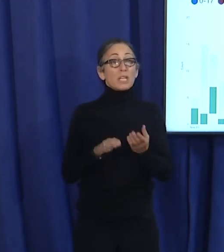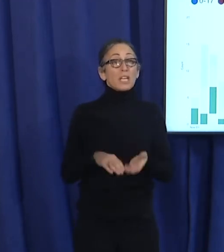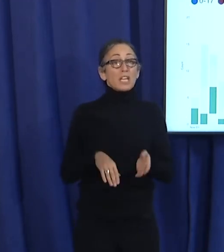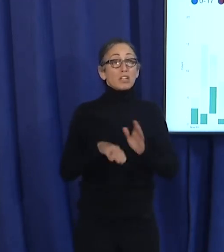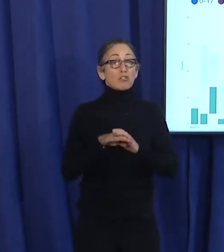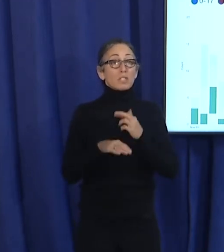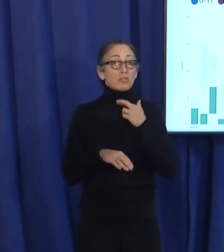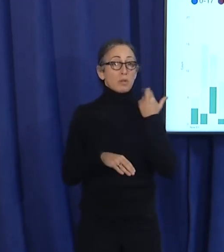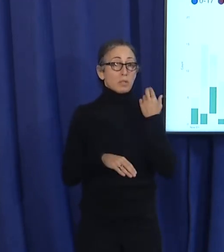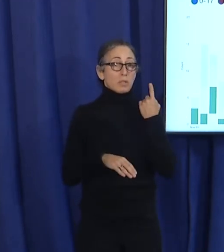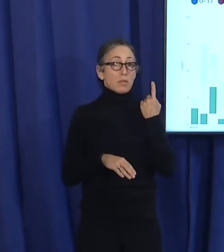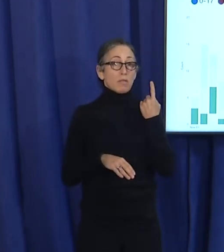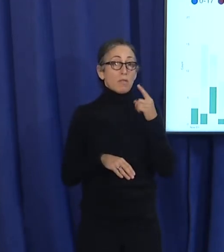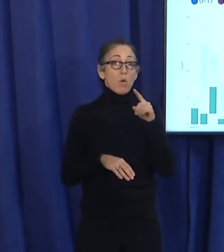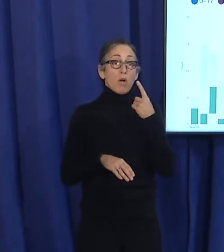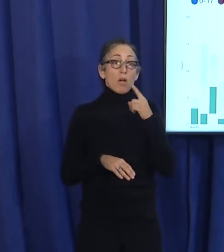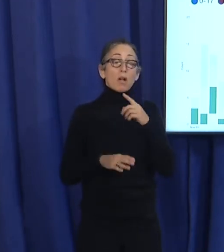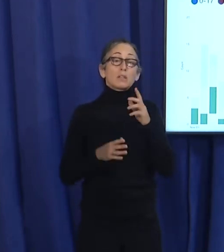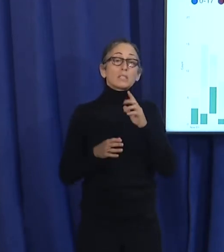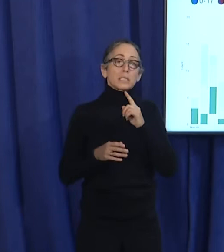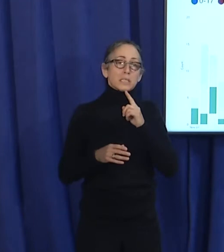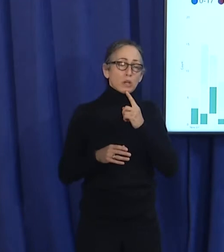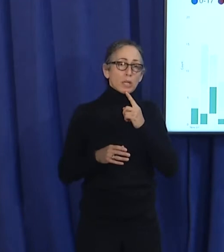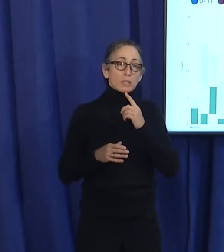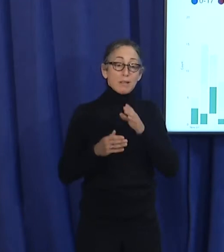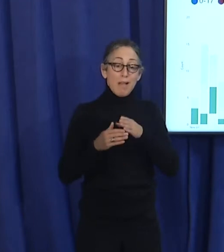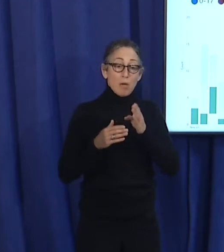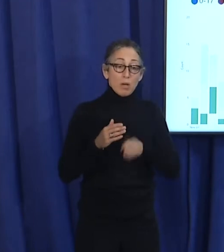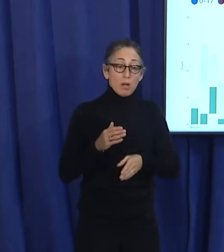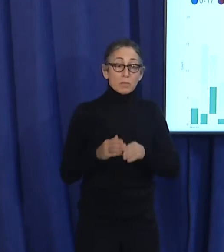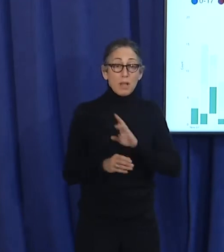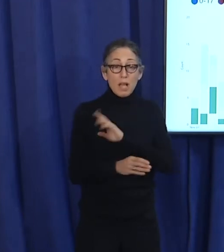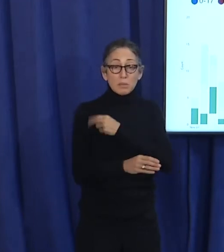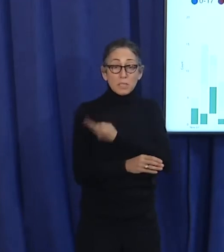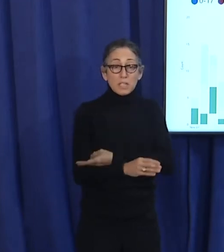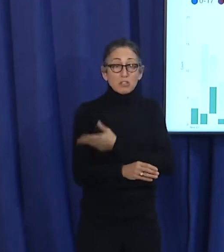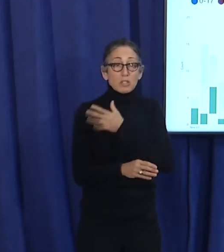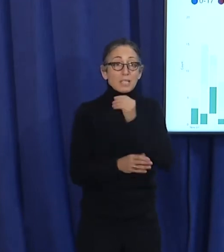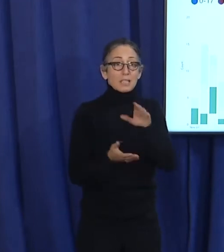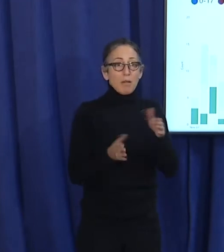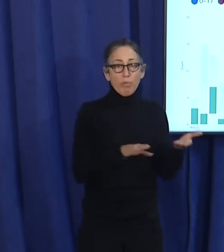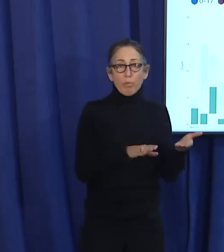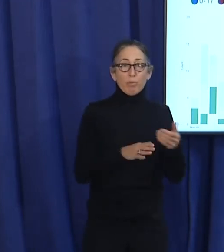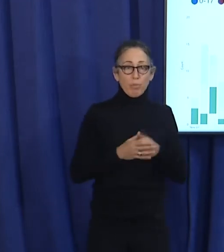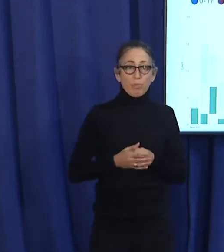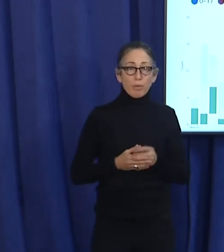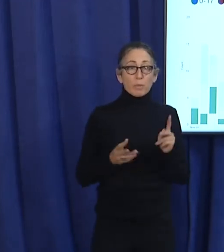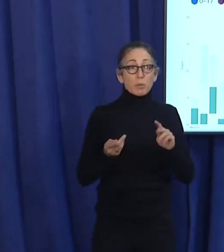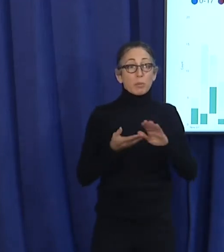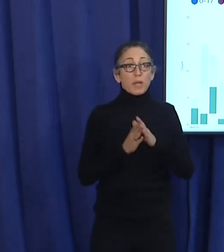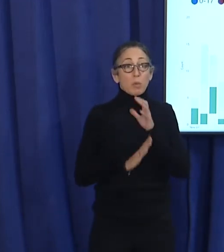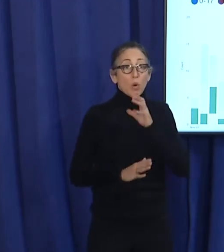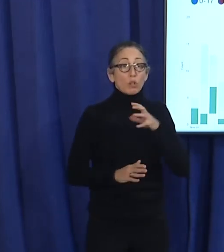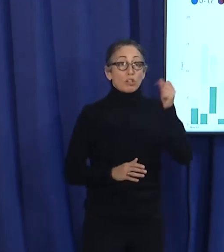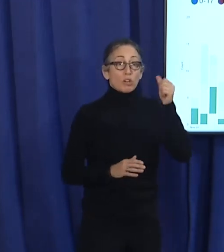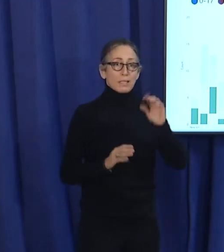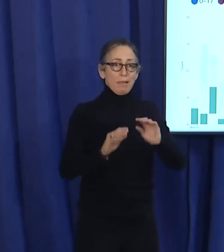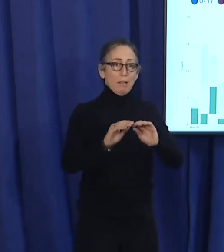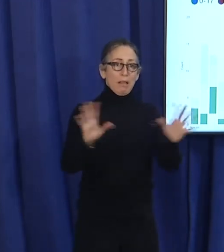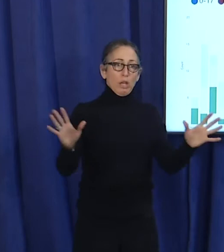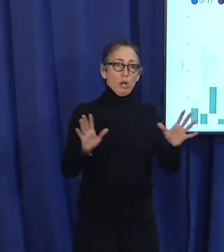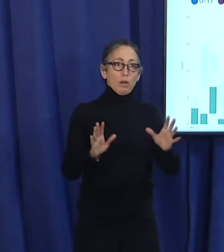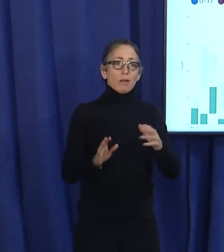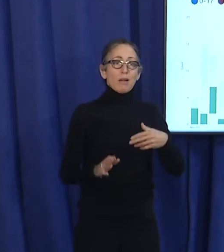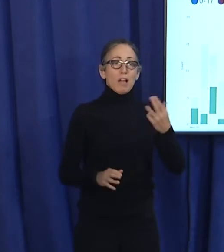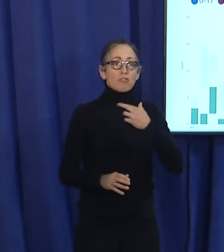for the severe outcomes, hospitalizations, and unfortunately even death as people get older. I still hear people